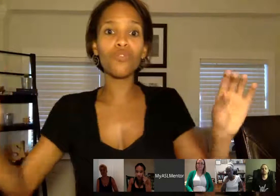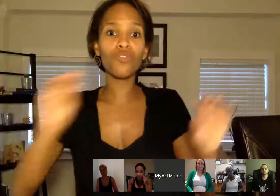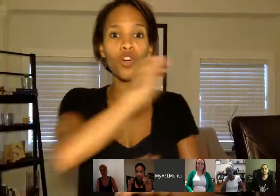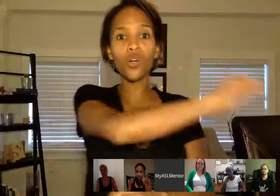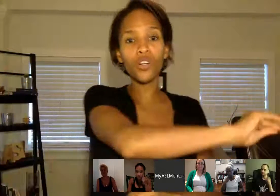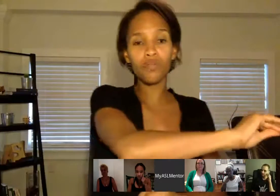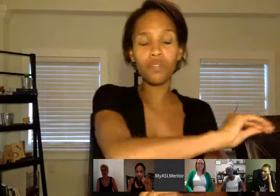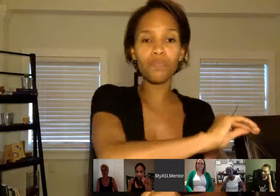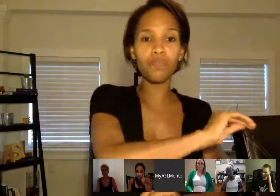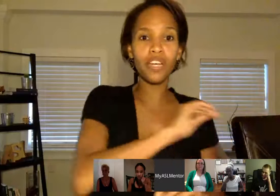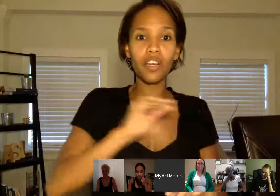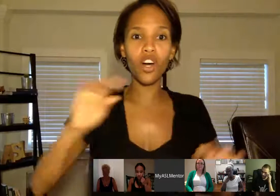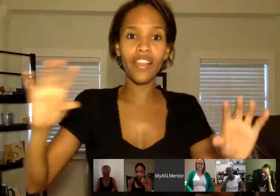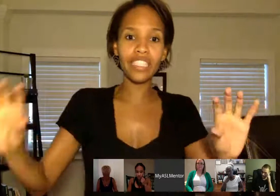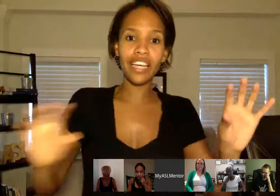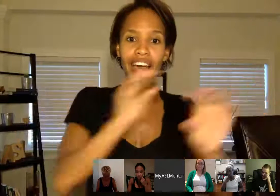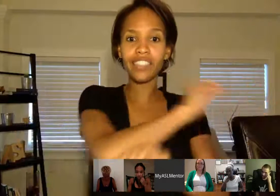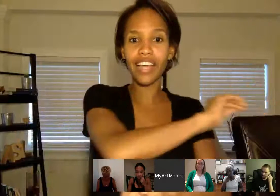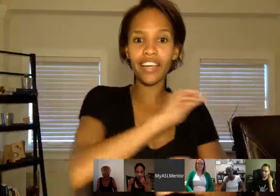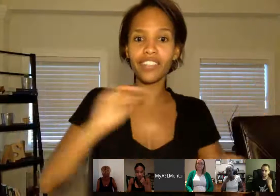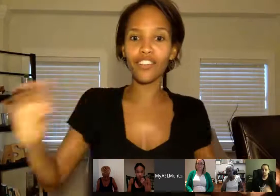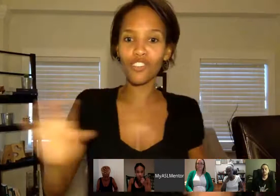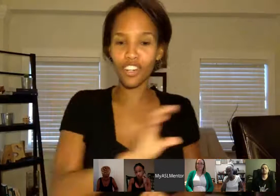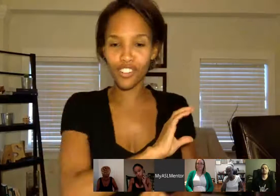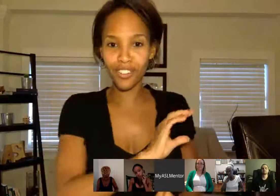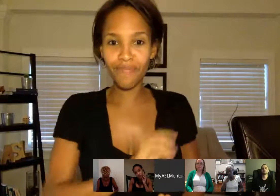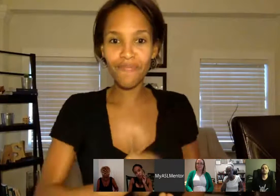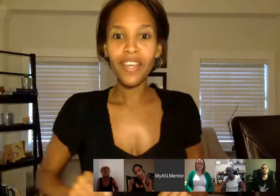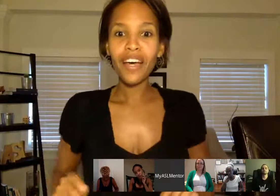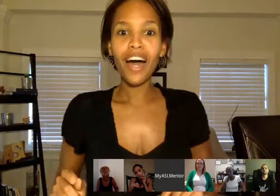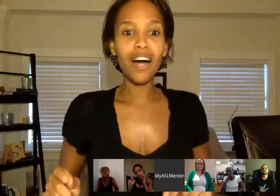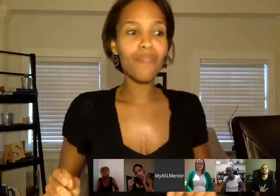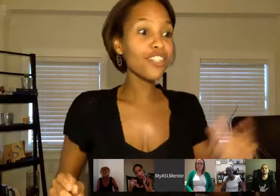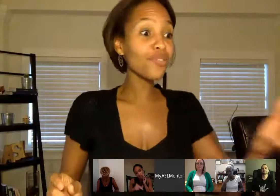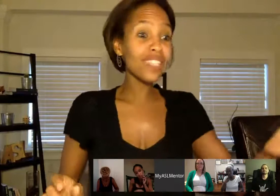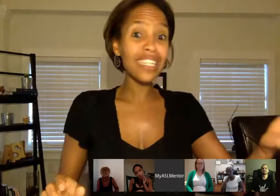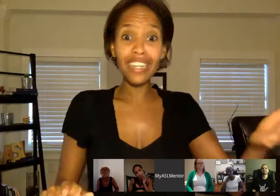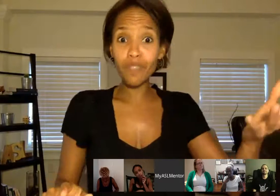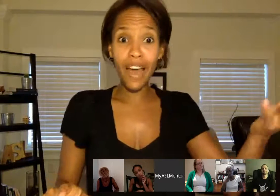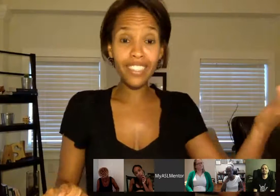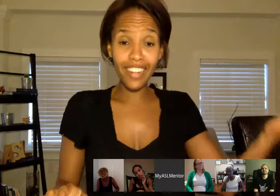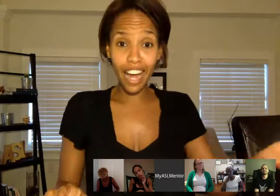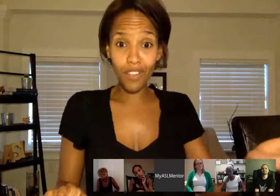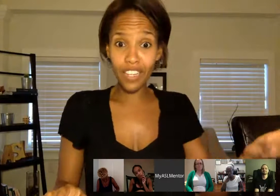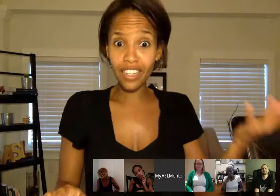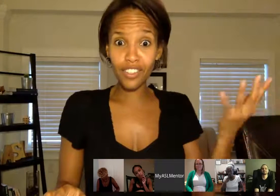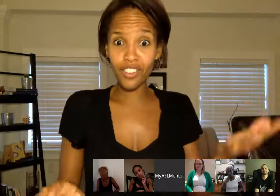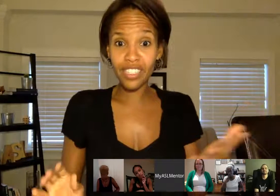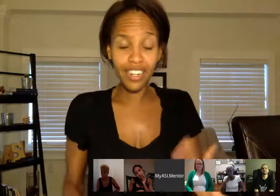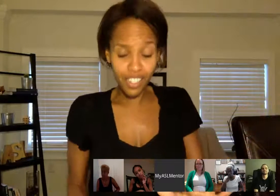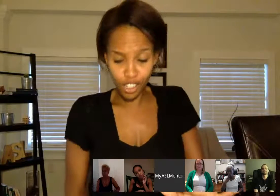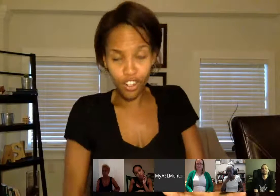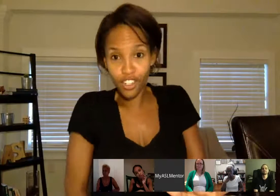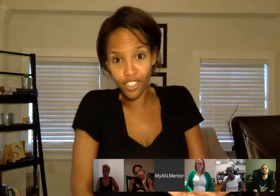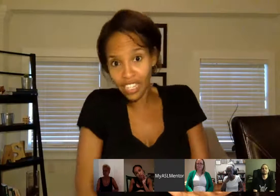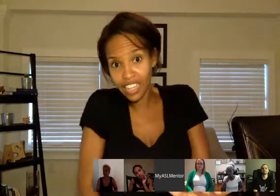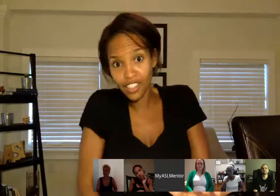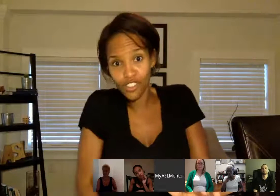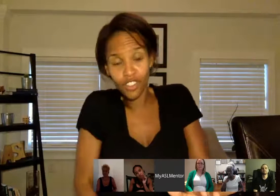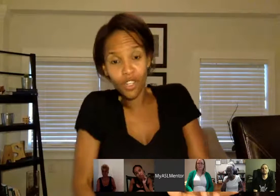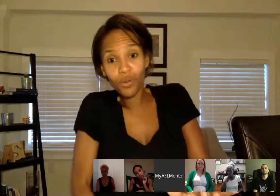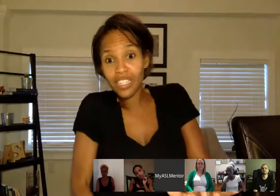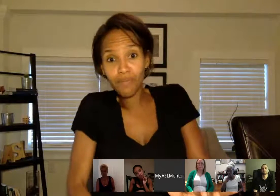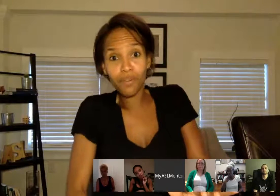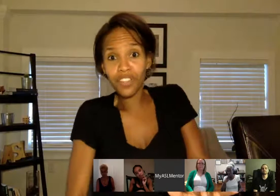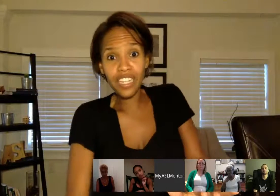we move it forward, and that's ASL structure. As you see, it depends on how the sentence is structured. The